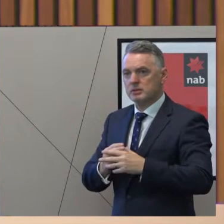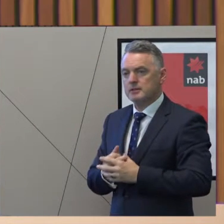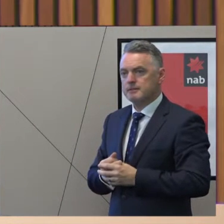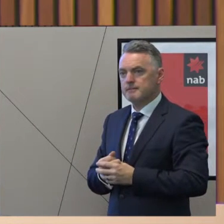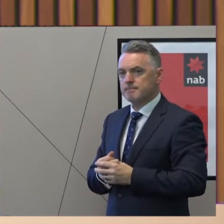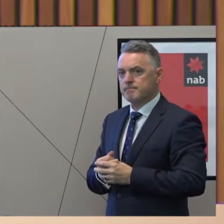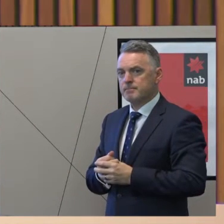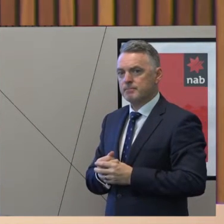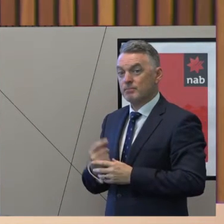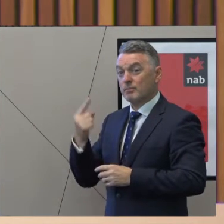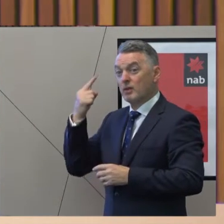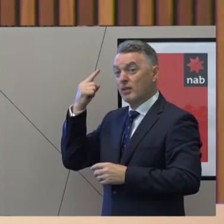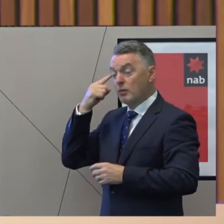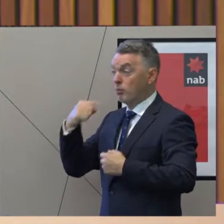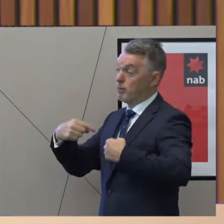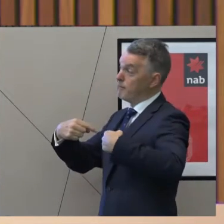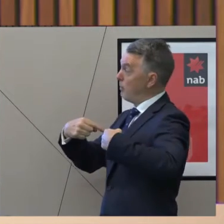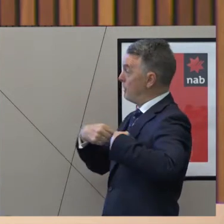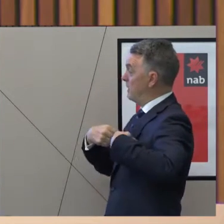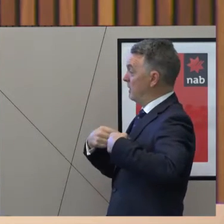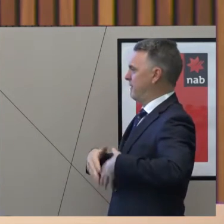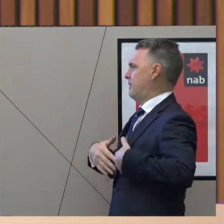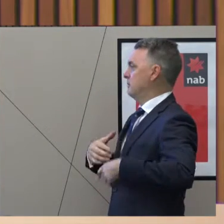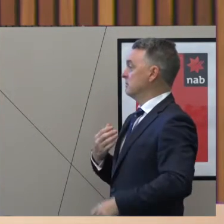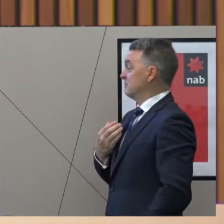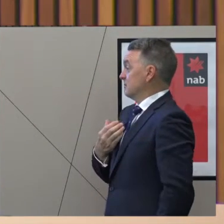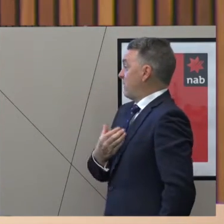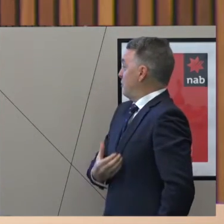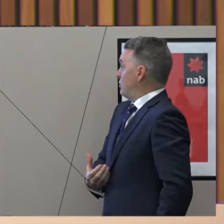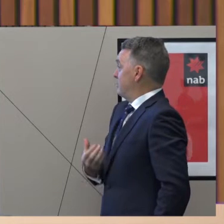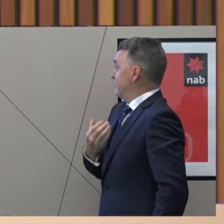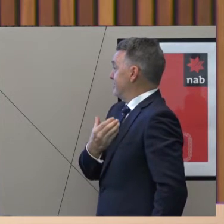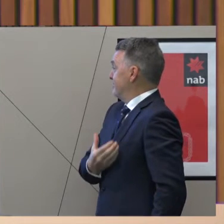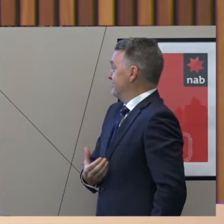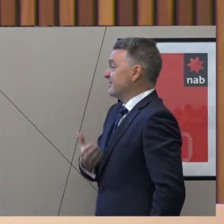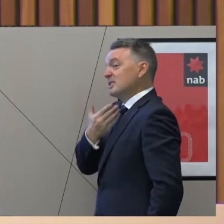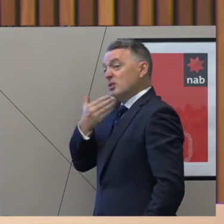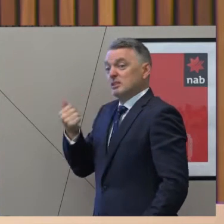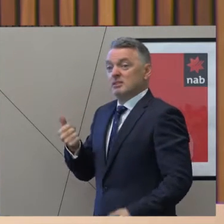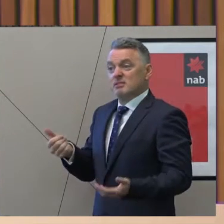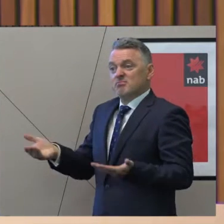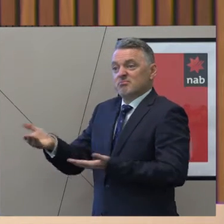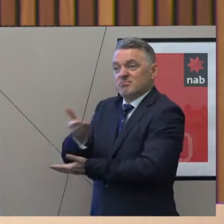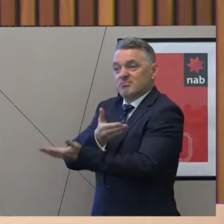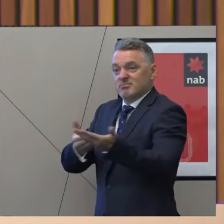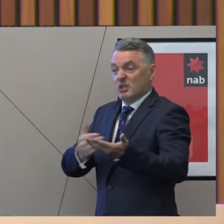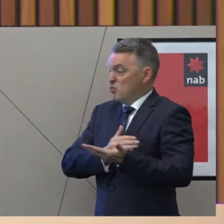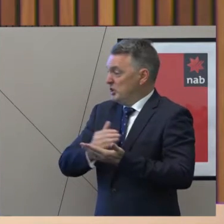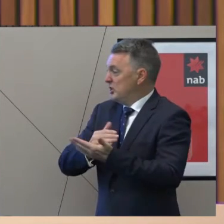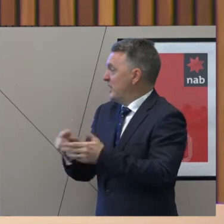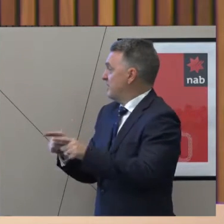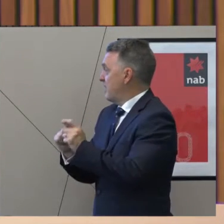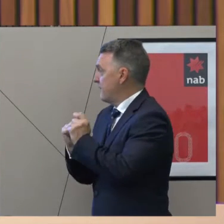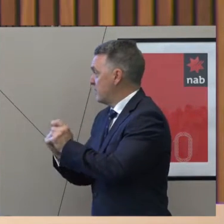And I think it's, for me, I find it very comforting, all being in the one room and sharing the same values, even if we have